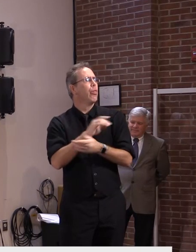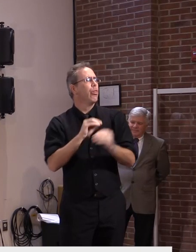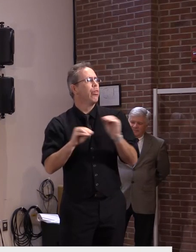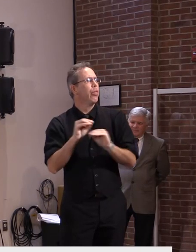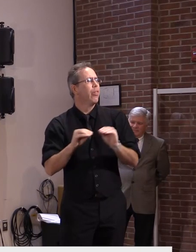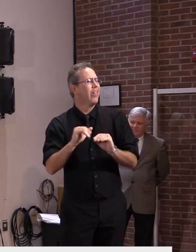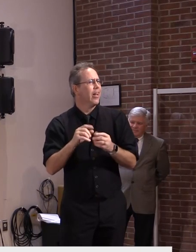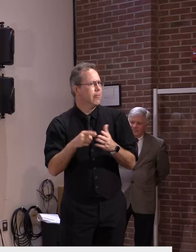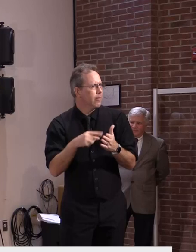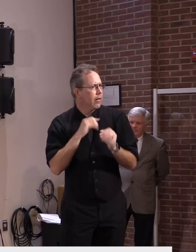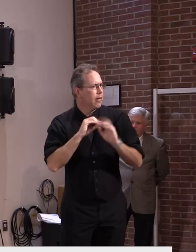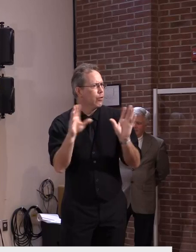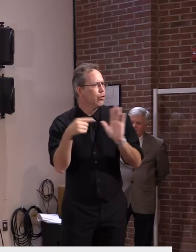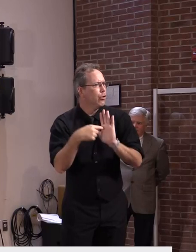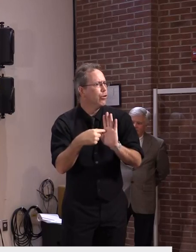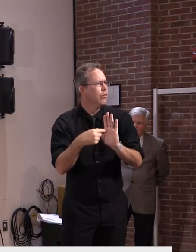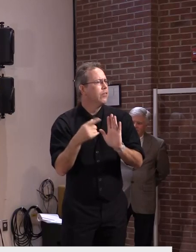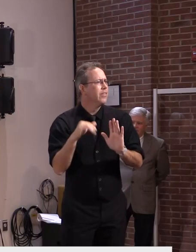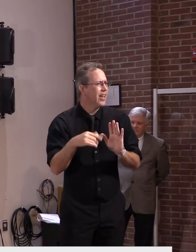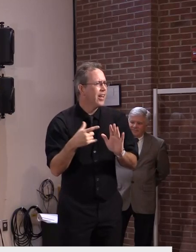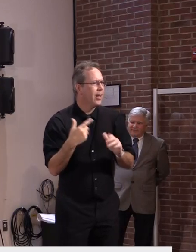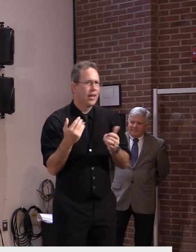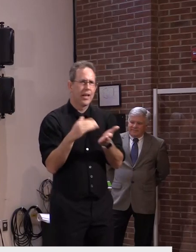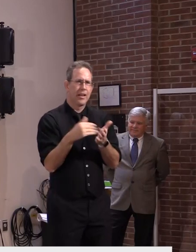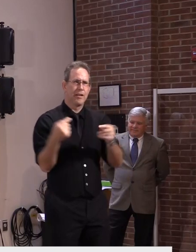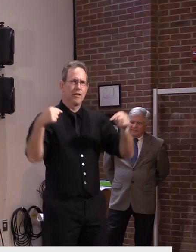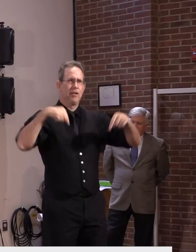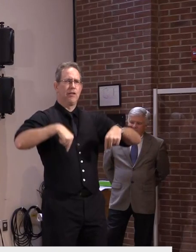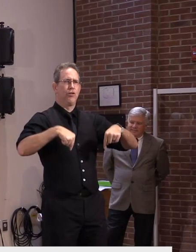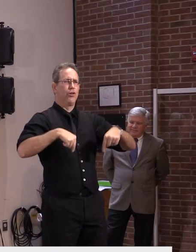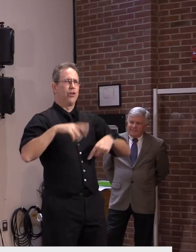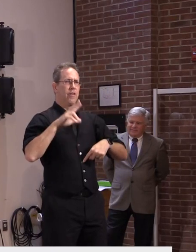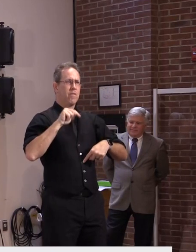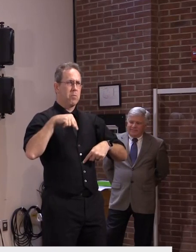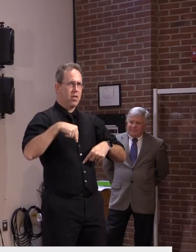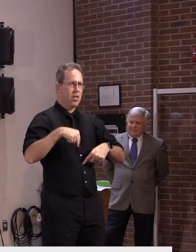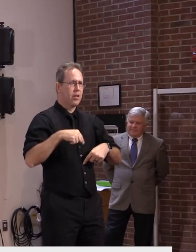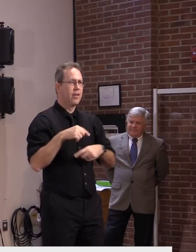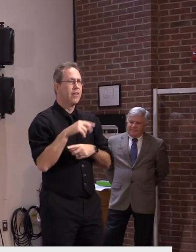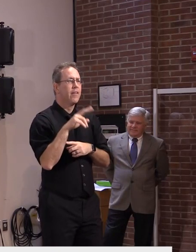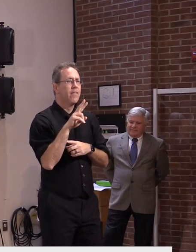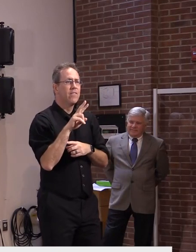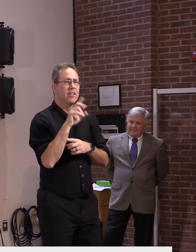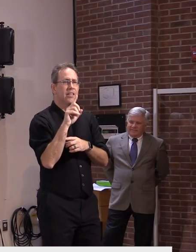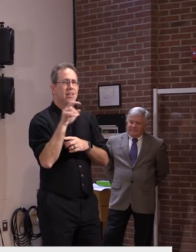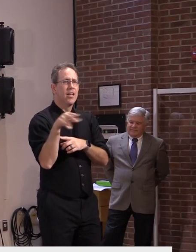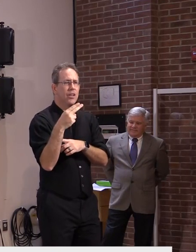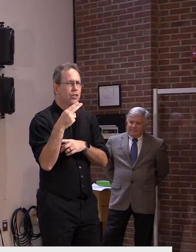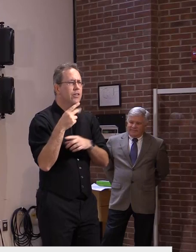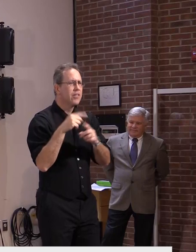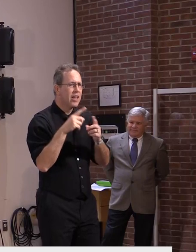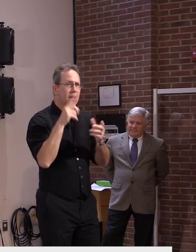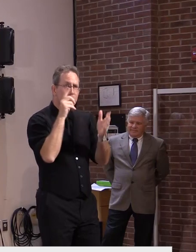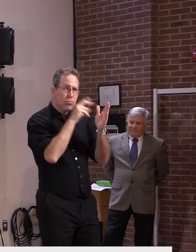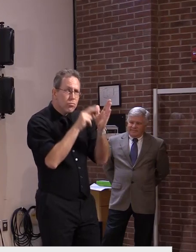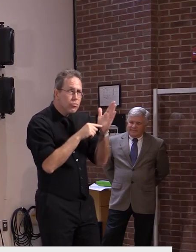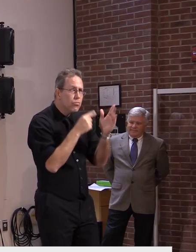question in Vermont. When the Vermont Health Department reports its numbers, like the number of people not getting their second